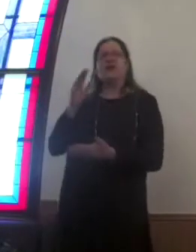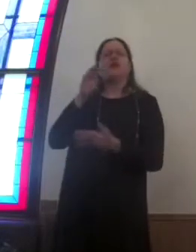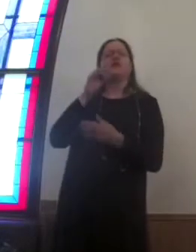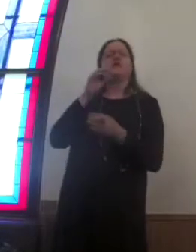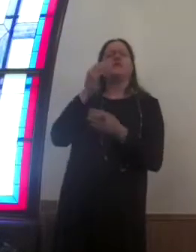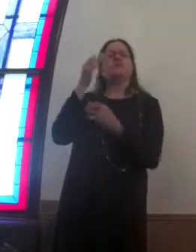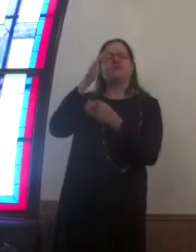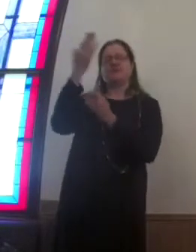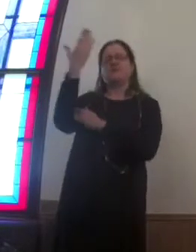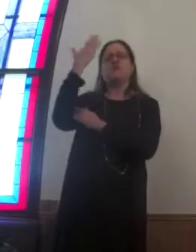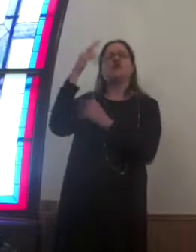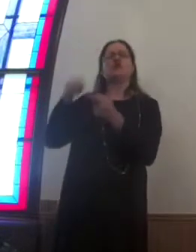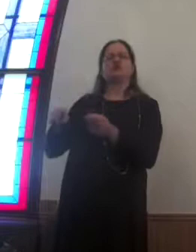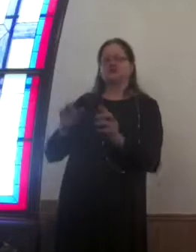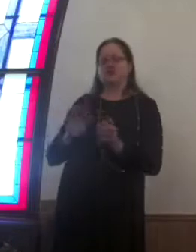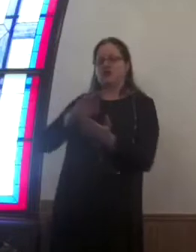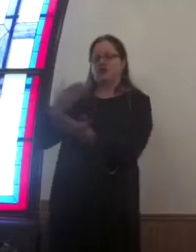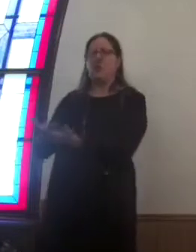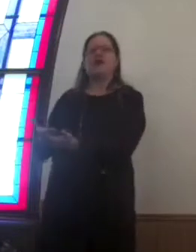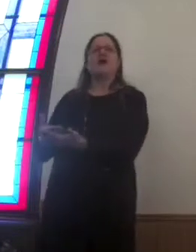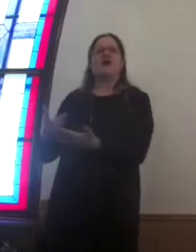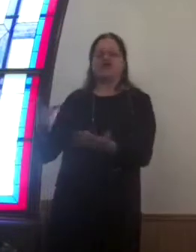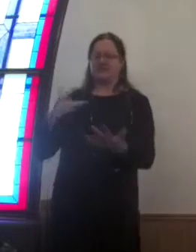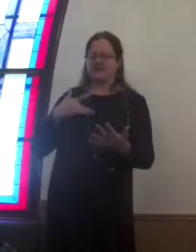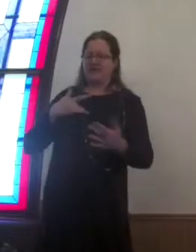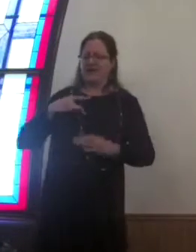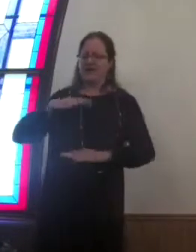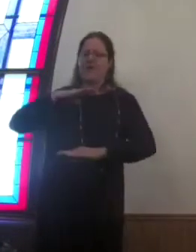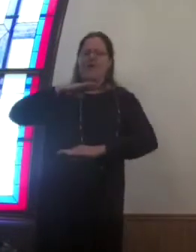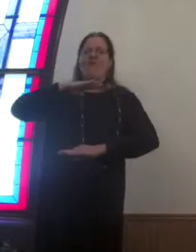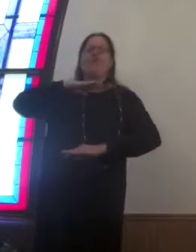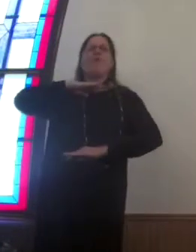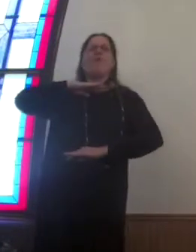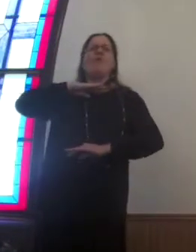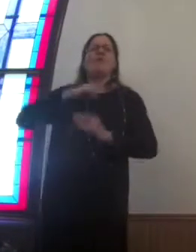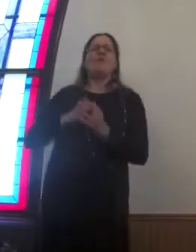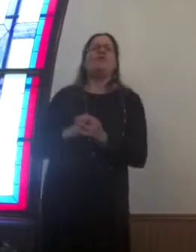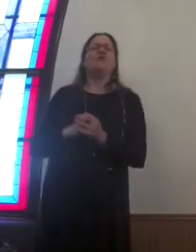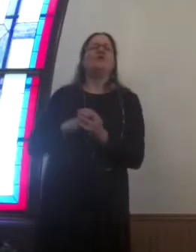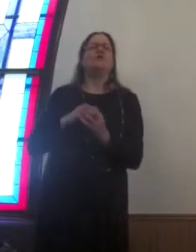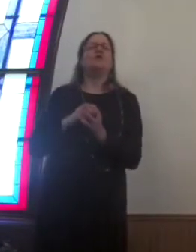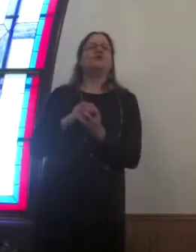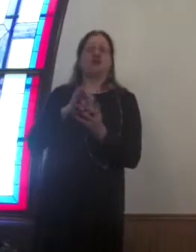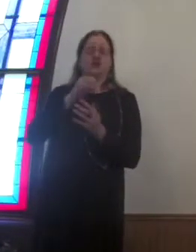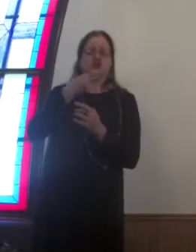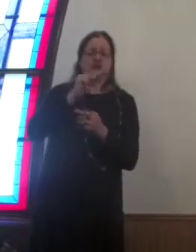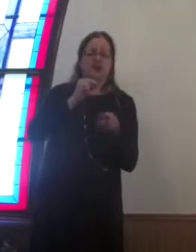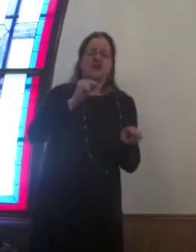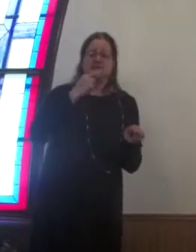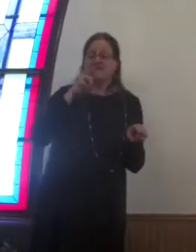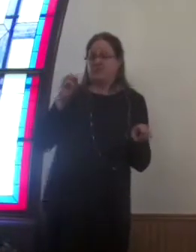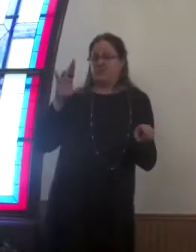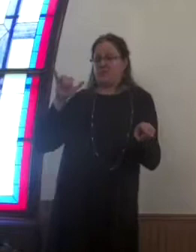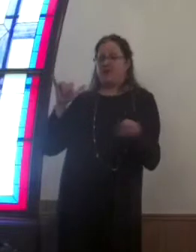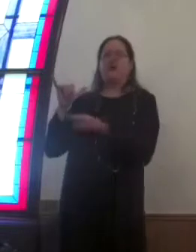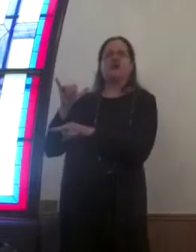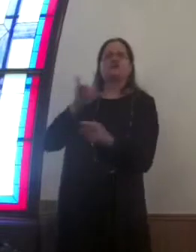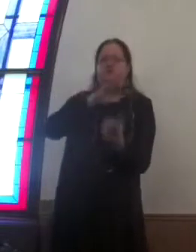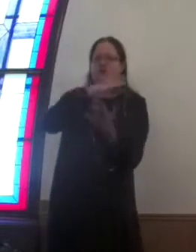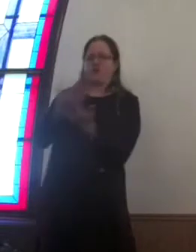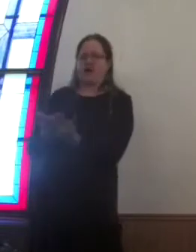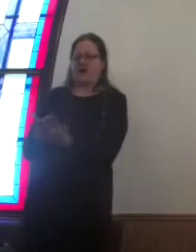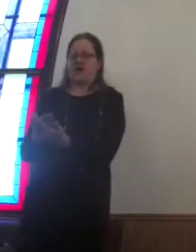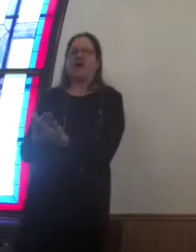the Sabbath was complete. Ironically, in John's gospel, it is Mary Magdalene who arrives